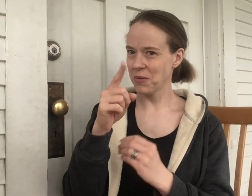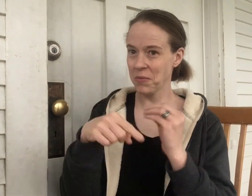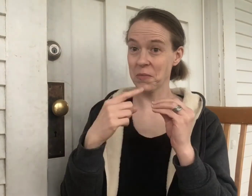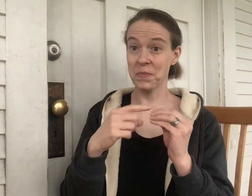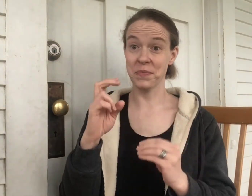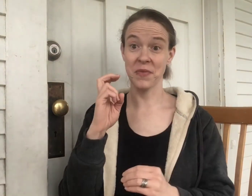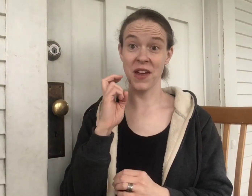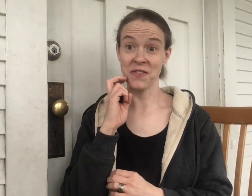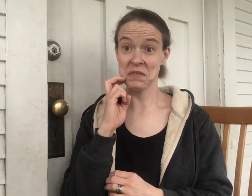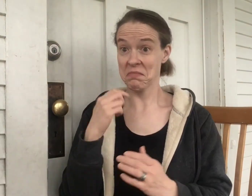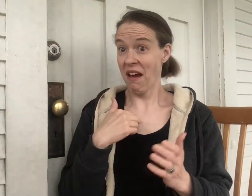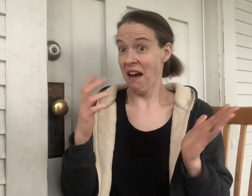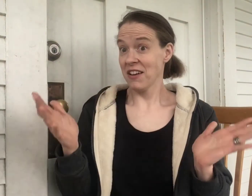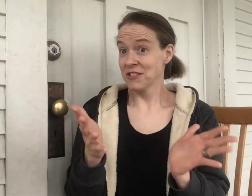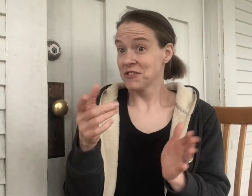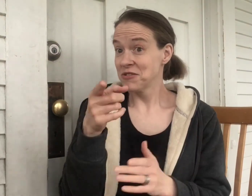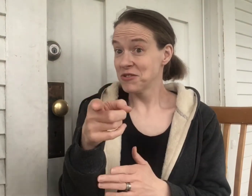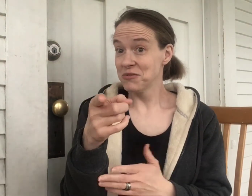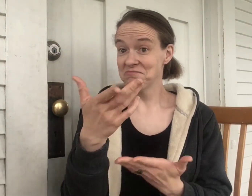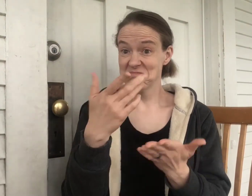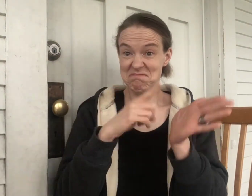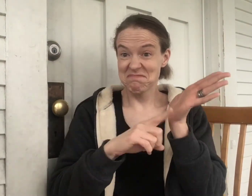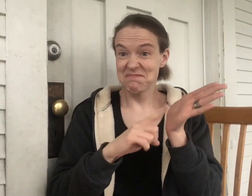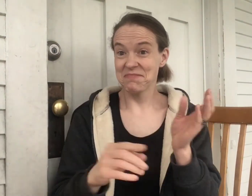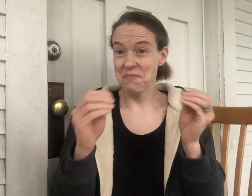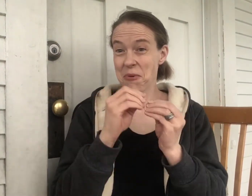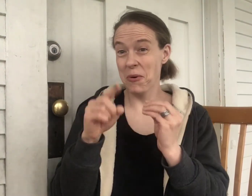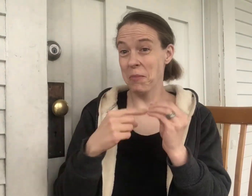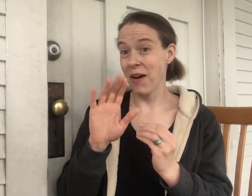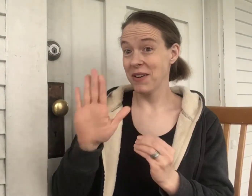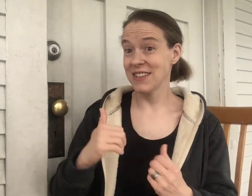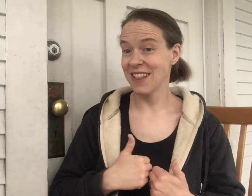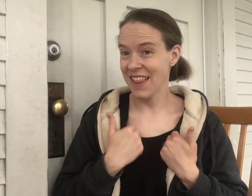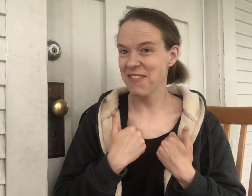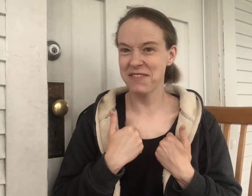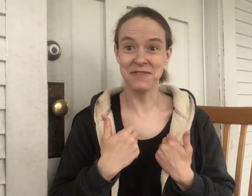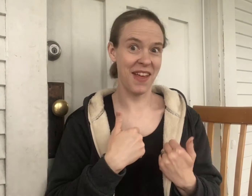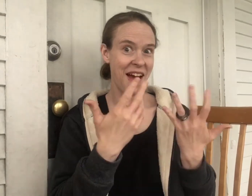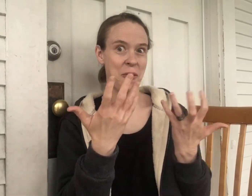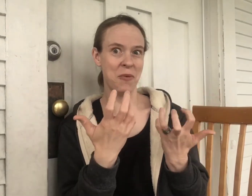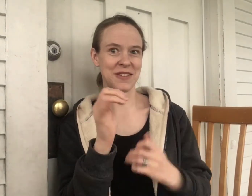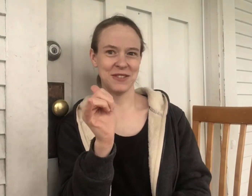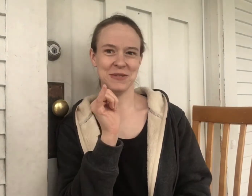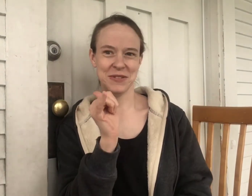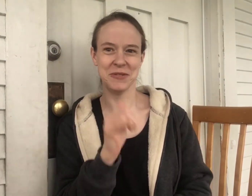to share with you about Veditz. And I encourage you to look into his life more, and I want to too.